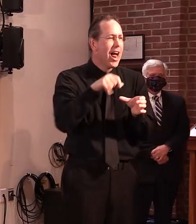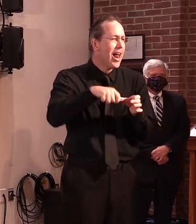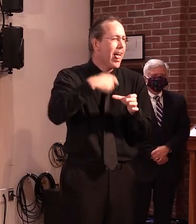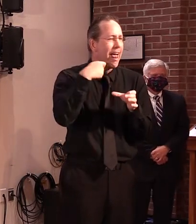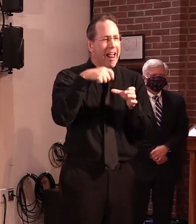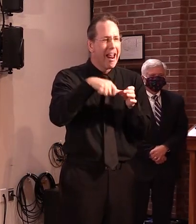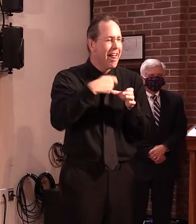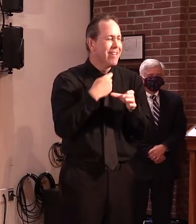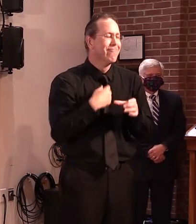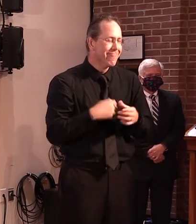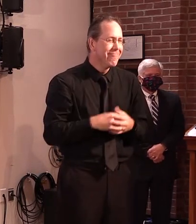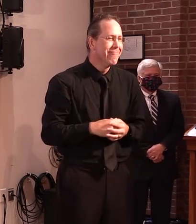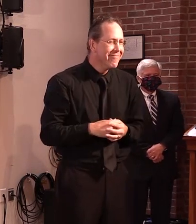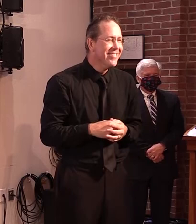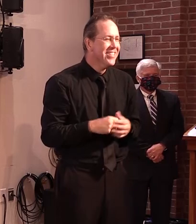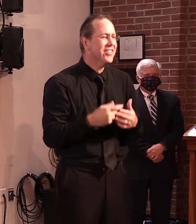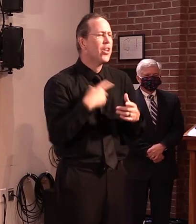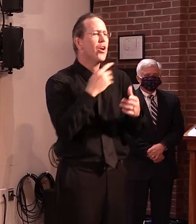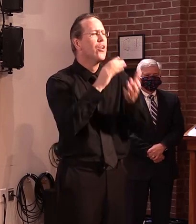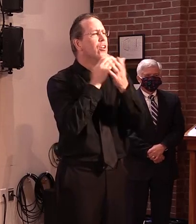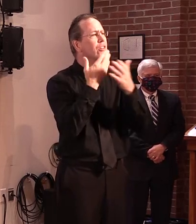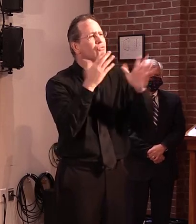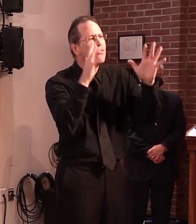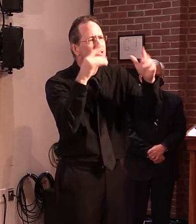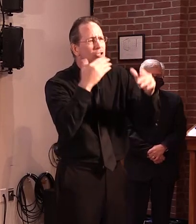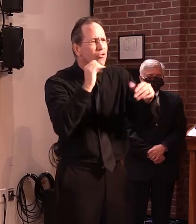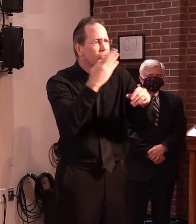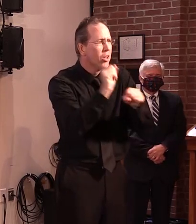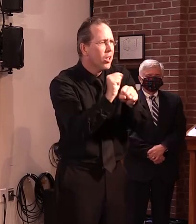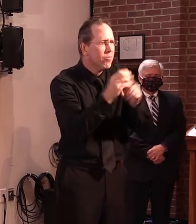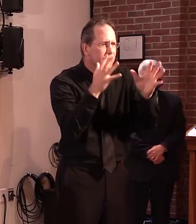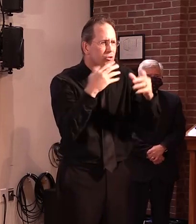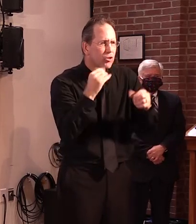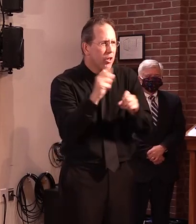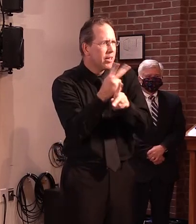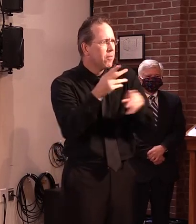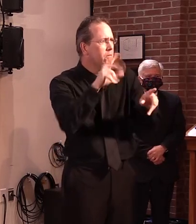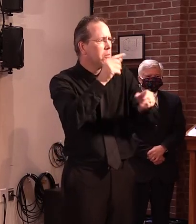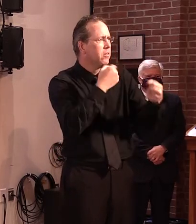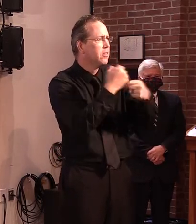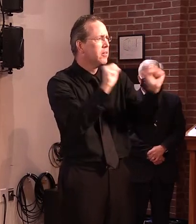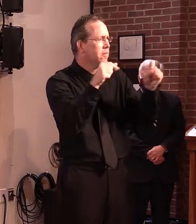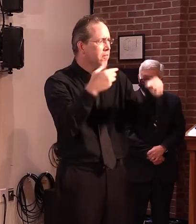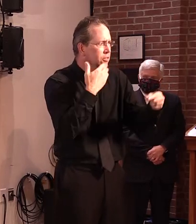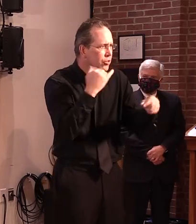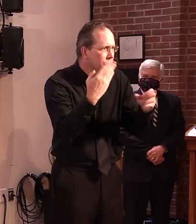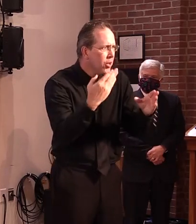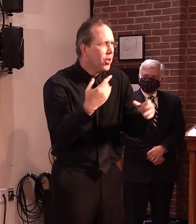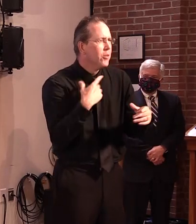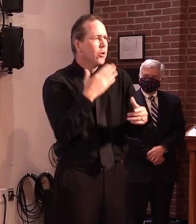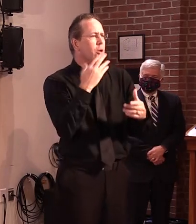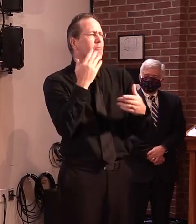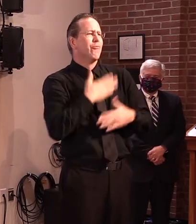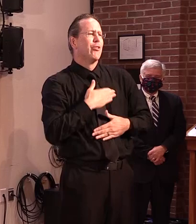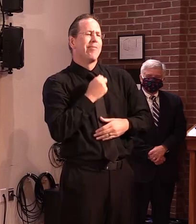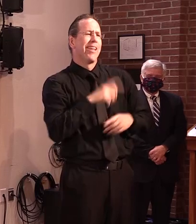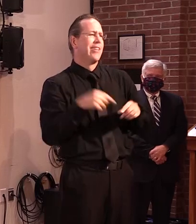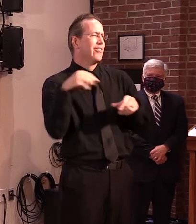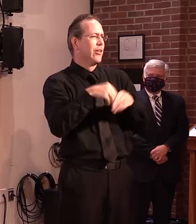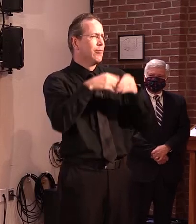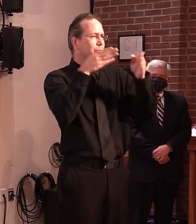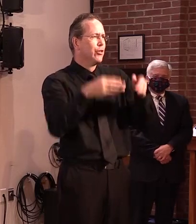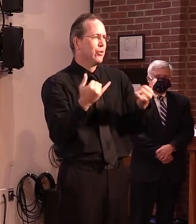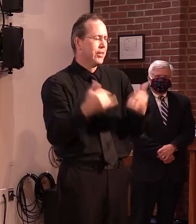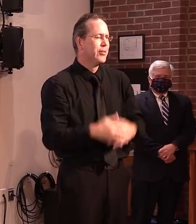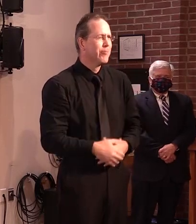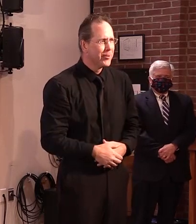congratulations on doing a terrific job with your state. And thank you for the opportunity of joining you today. Yeah, thank you again.